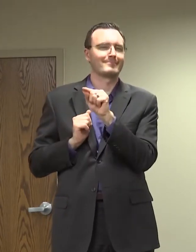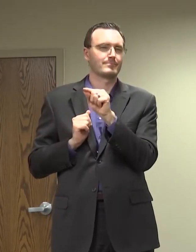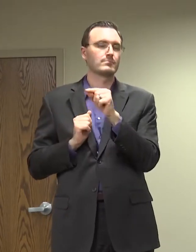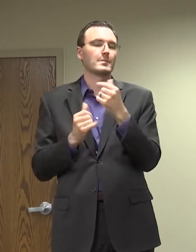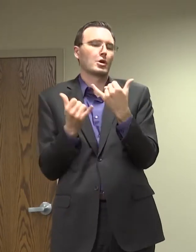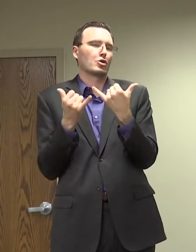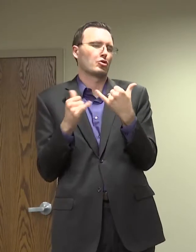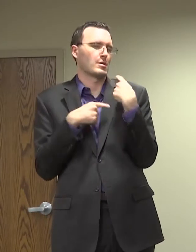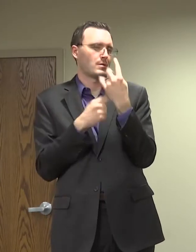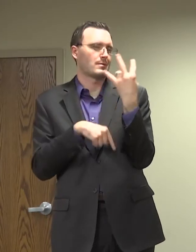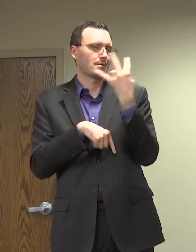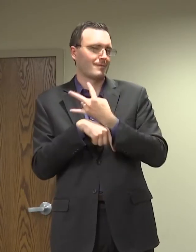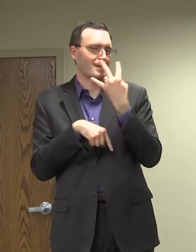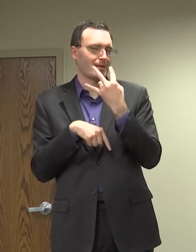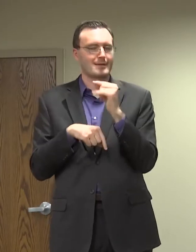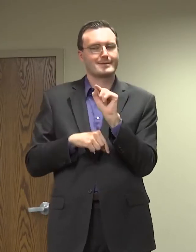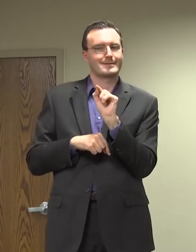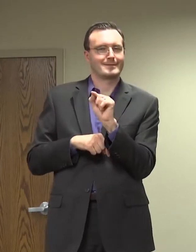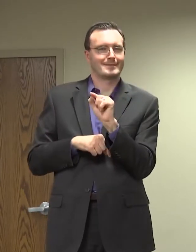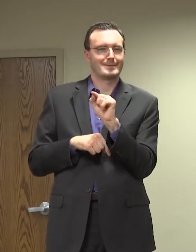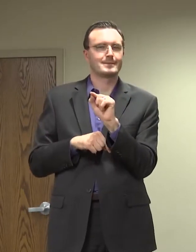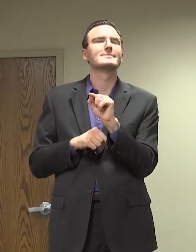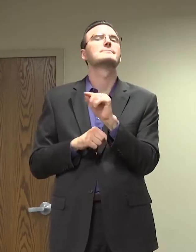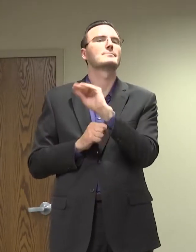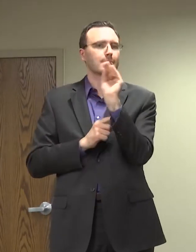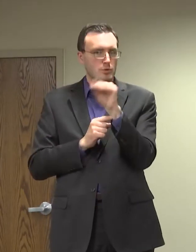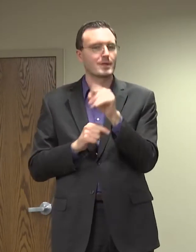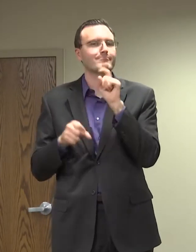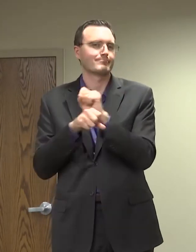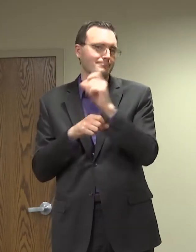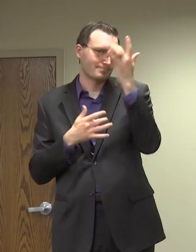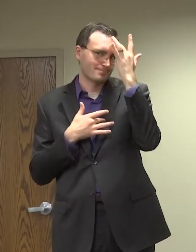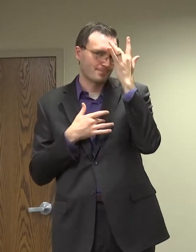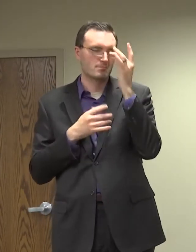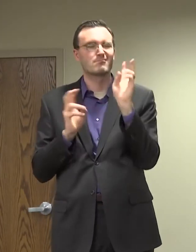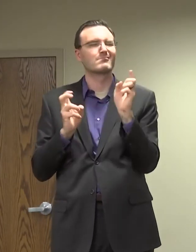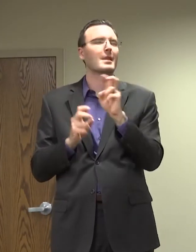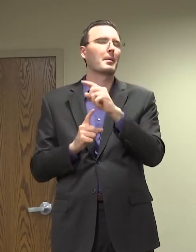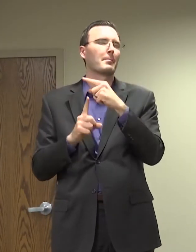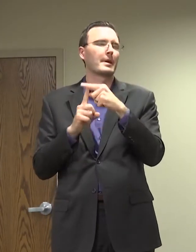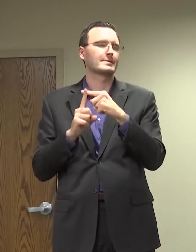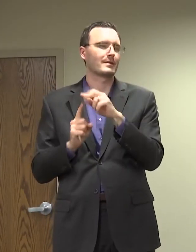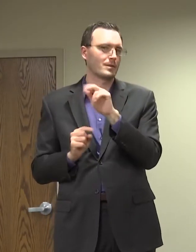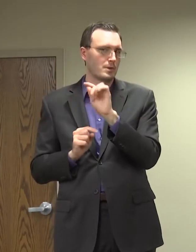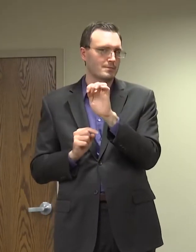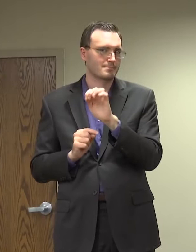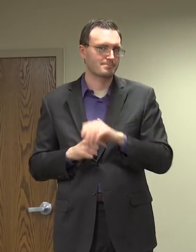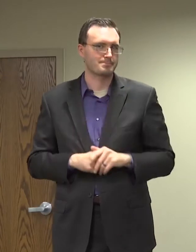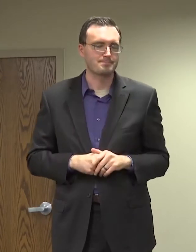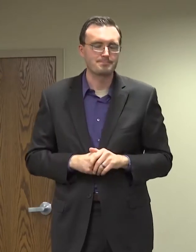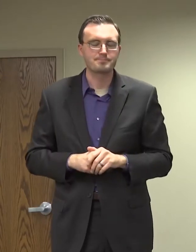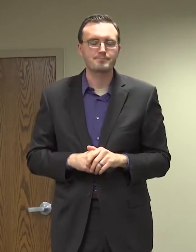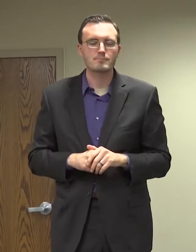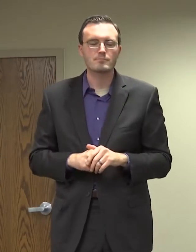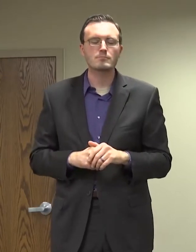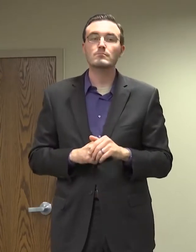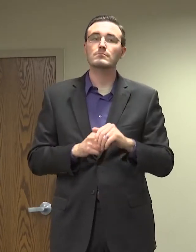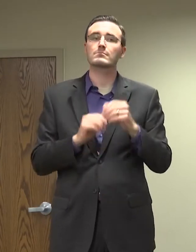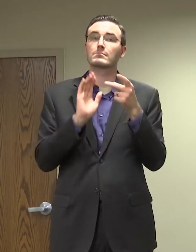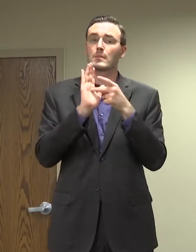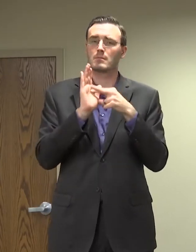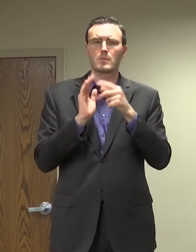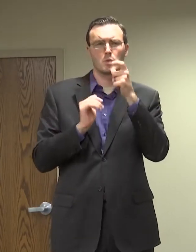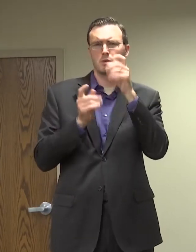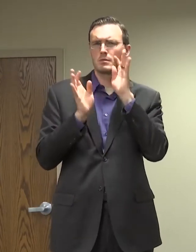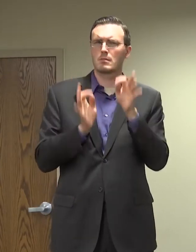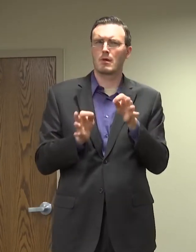rate. Will this be a decision that only Winnebago County makes? The answer is no. It will be a regional approach.